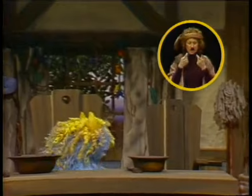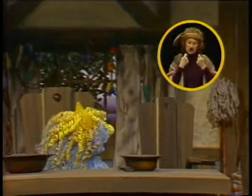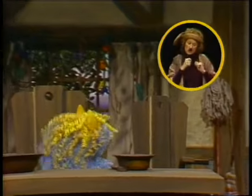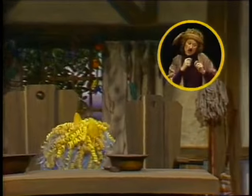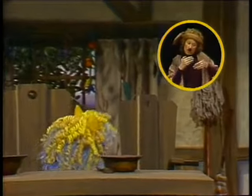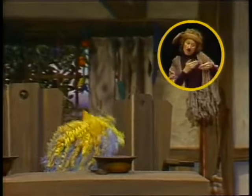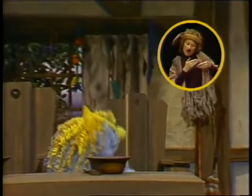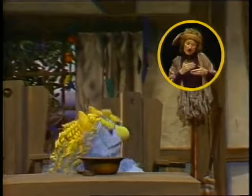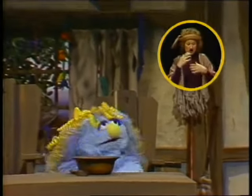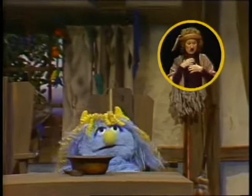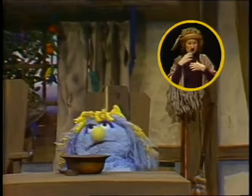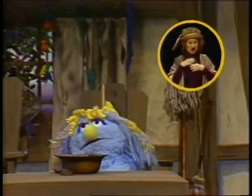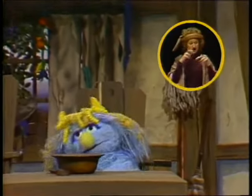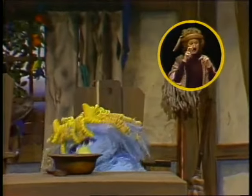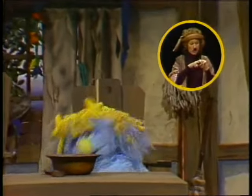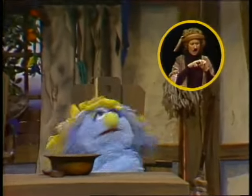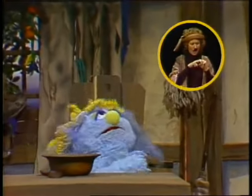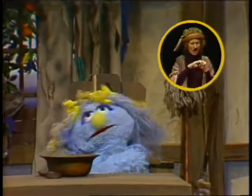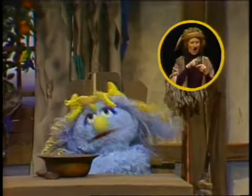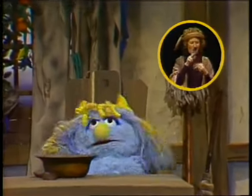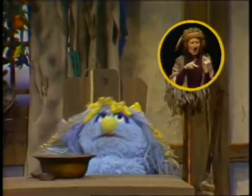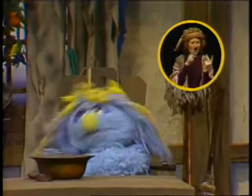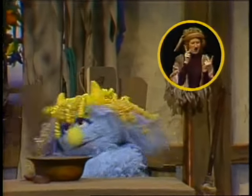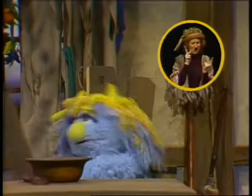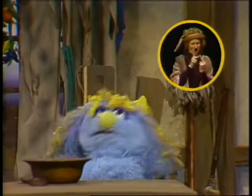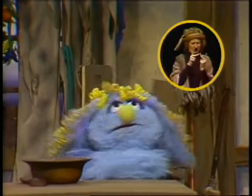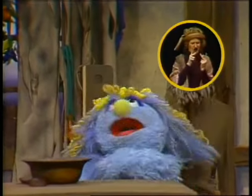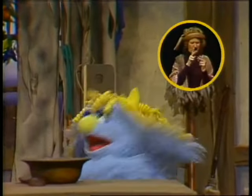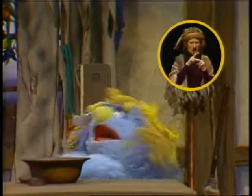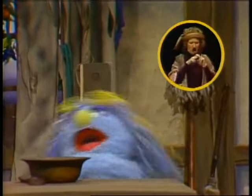Baby Grouch's chair, and it was just right.